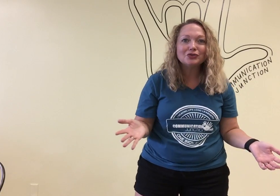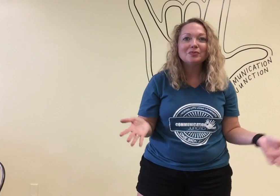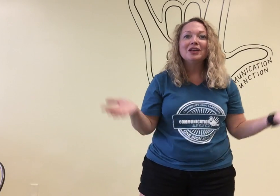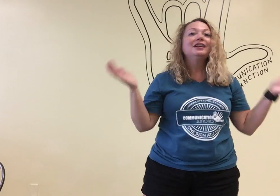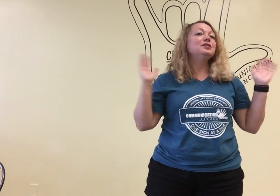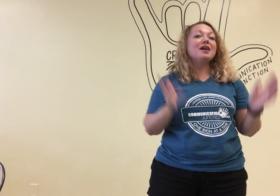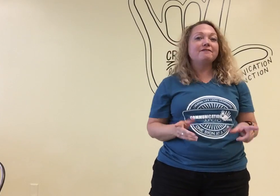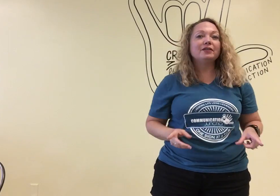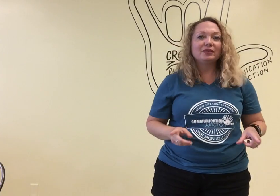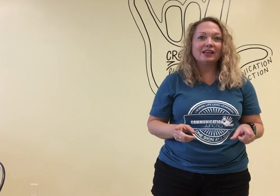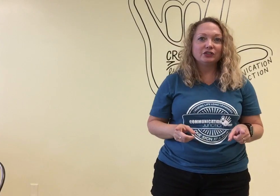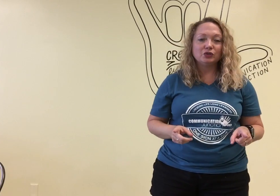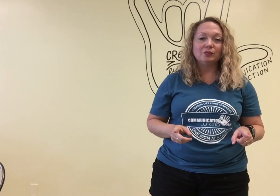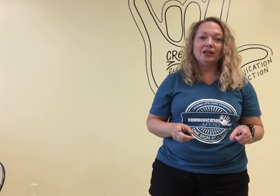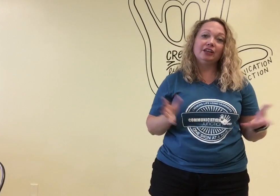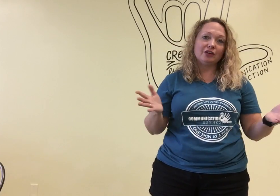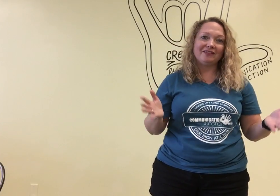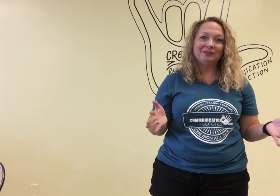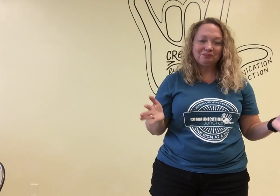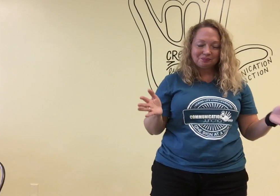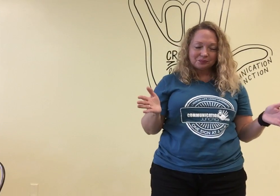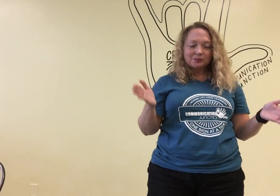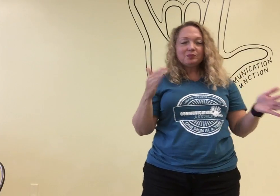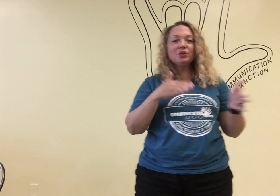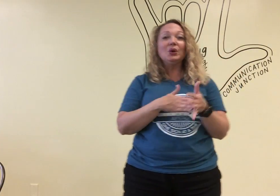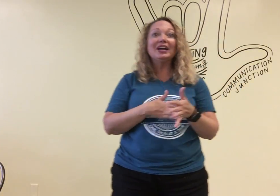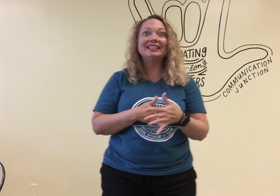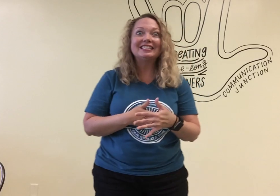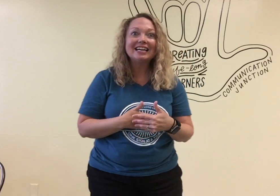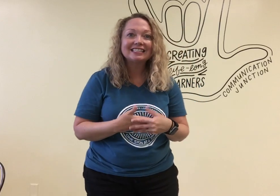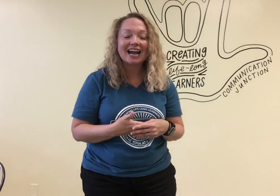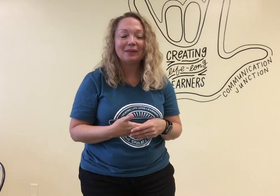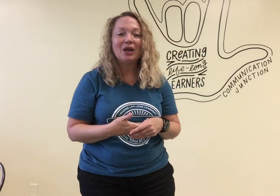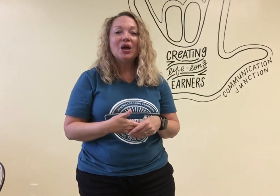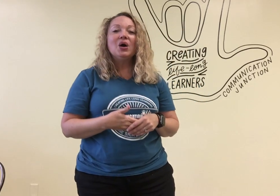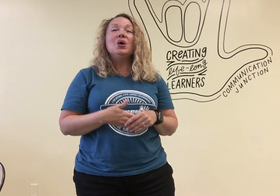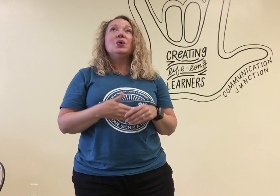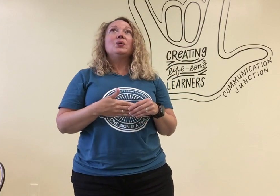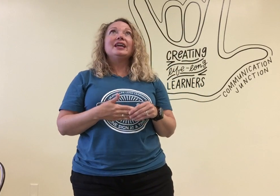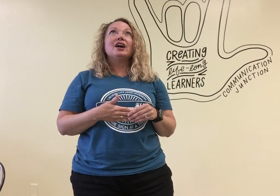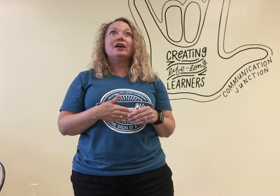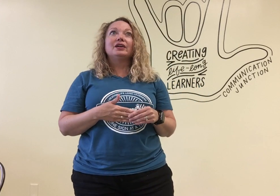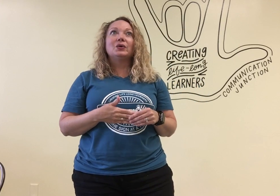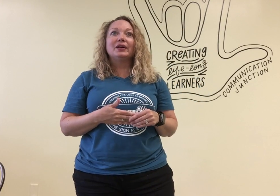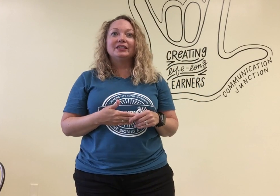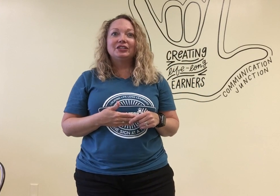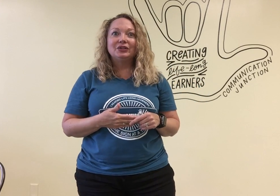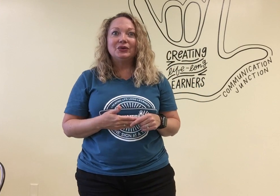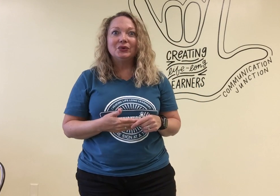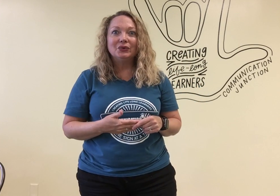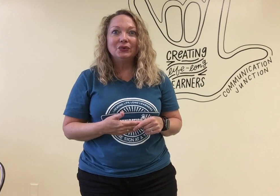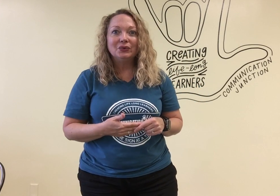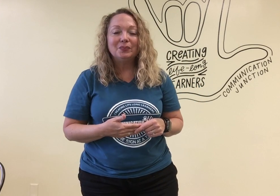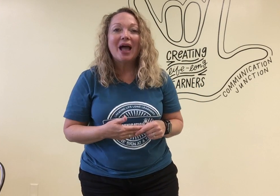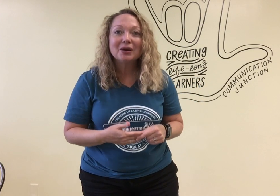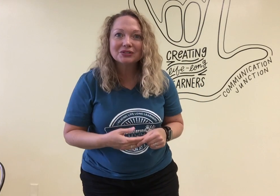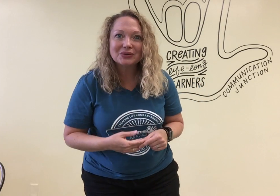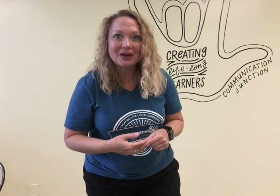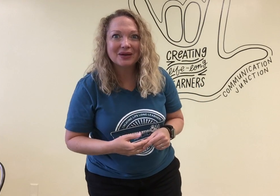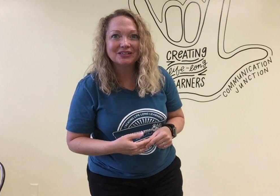zoom. You have fun with that zoom and driving. Okay, this next time, we are going to bounce around in our